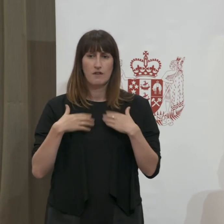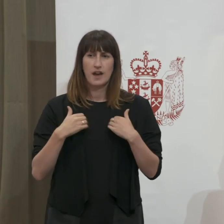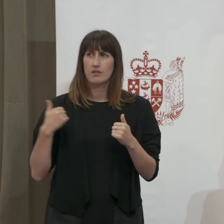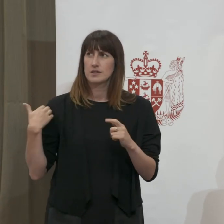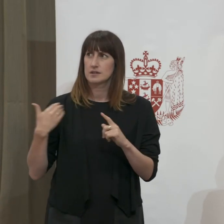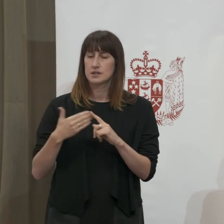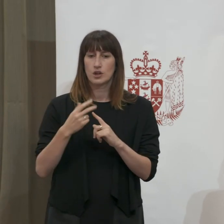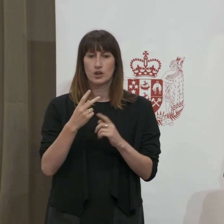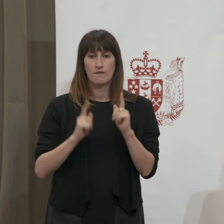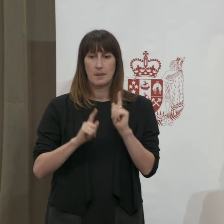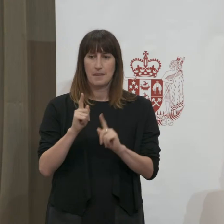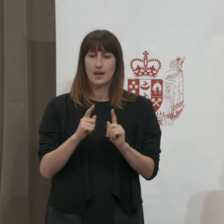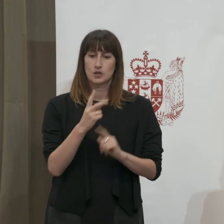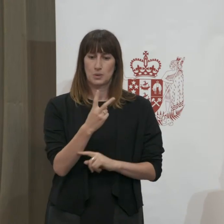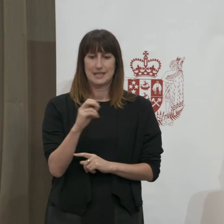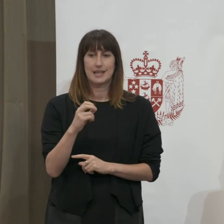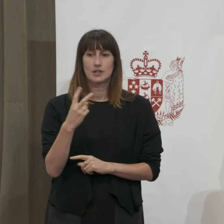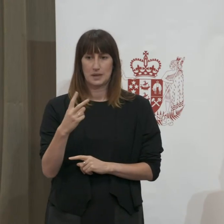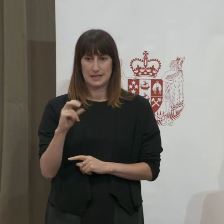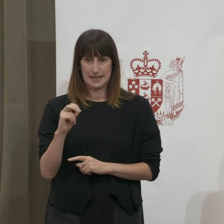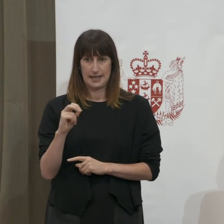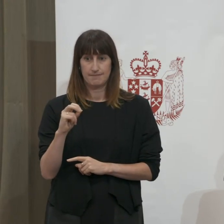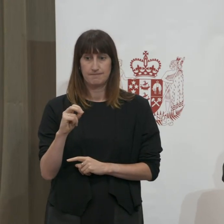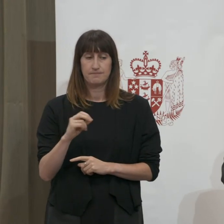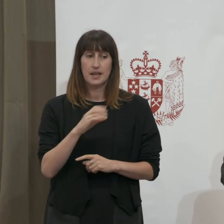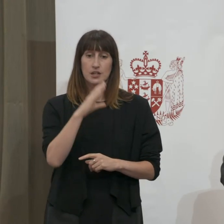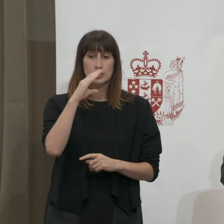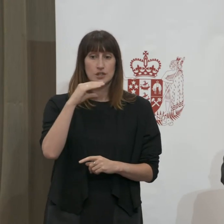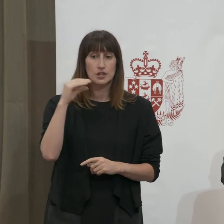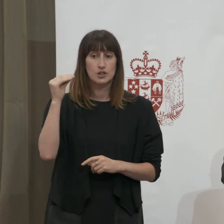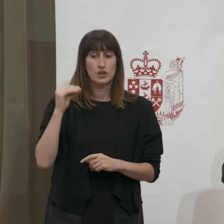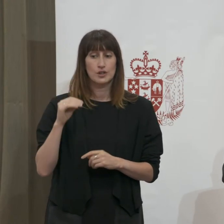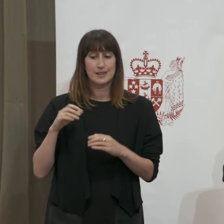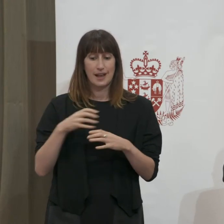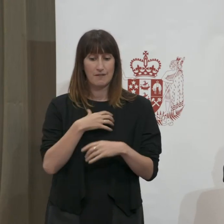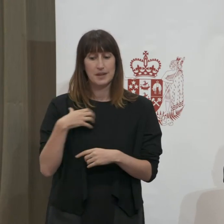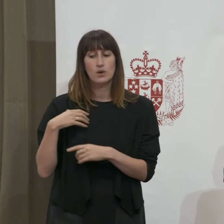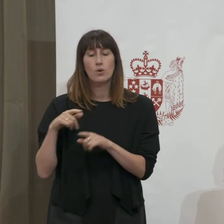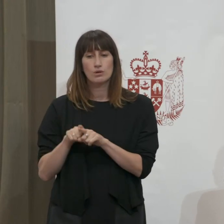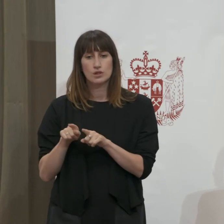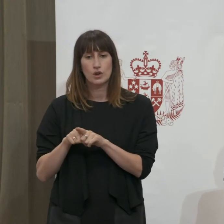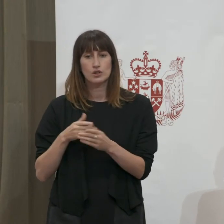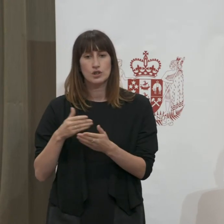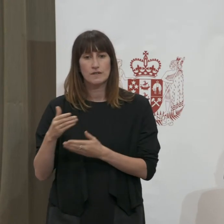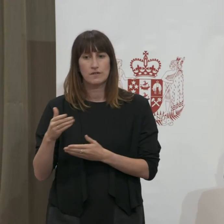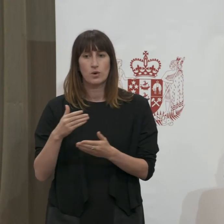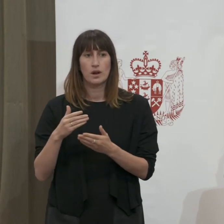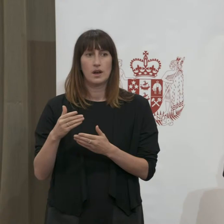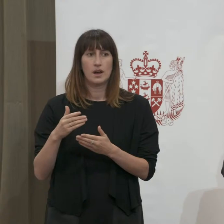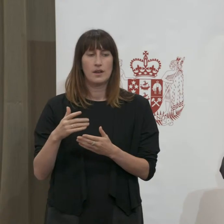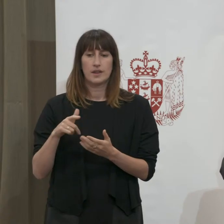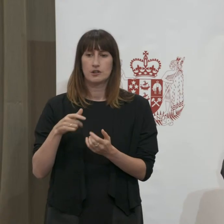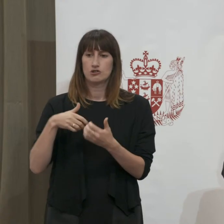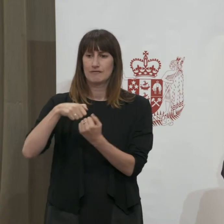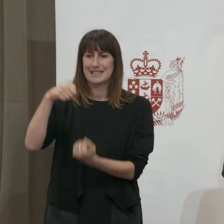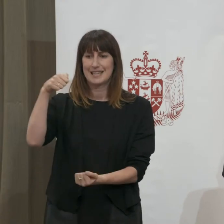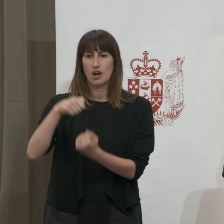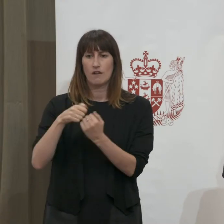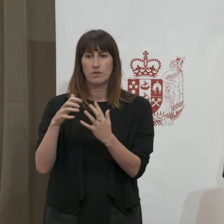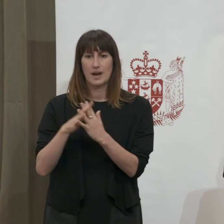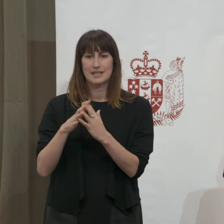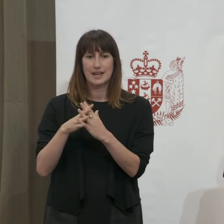November 2020. In Prime Minister Jacinda Ardern's government, Andrew also serves as Minister Maunga Take Tiriti, That's Treaty of